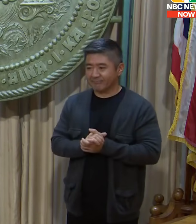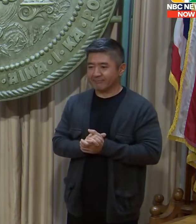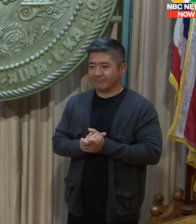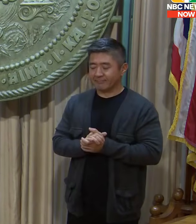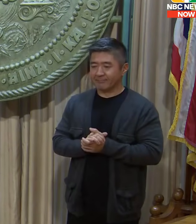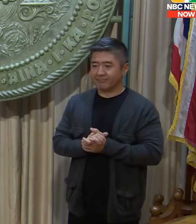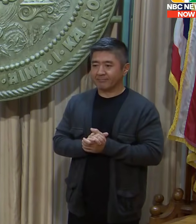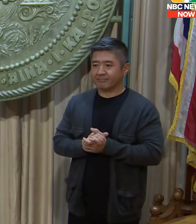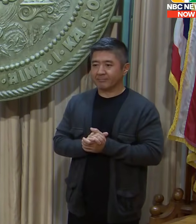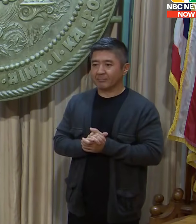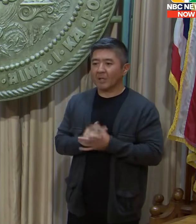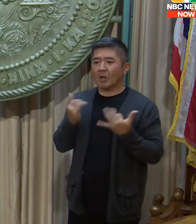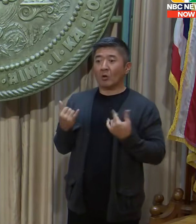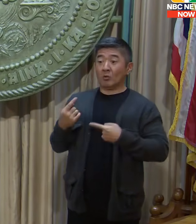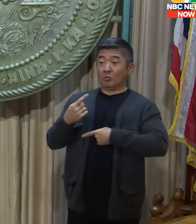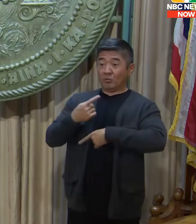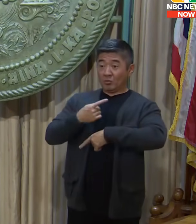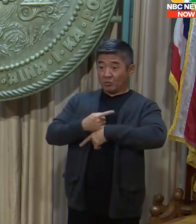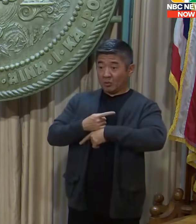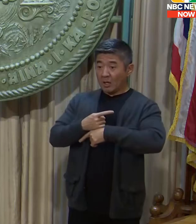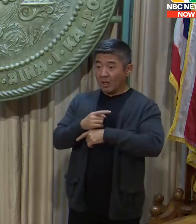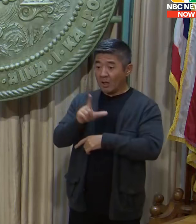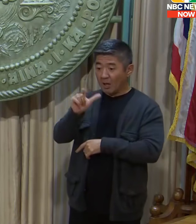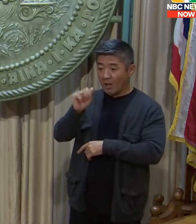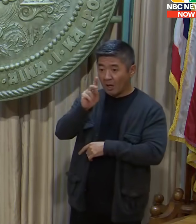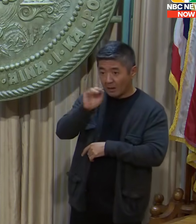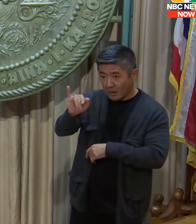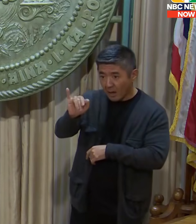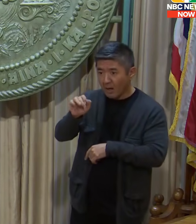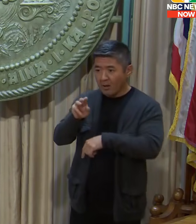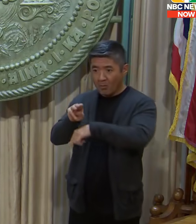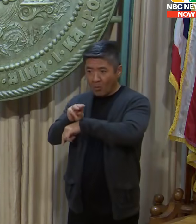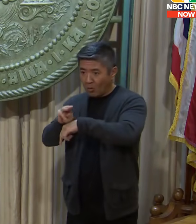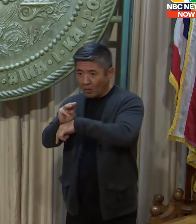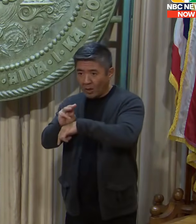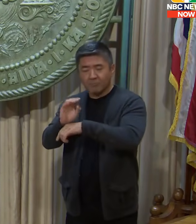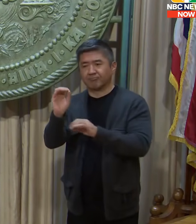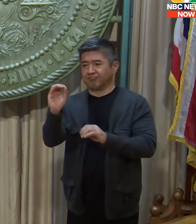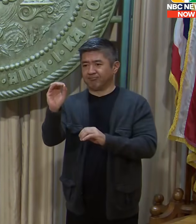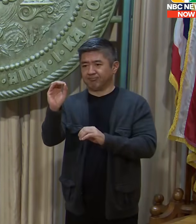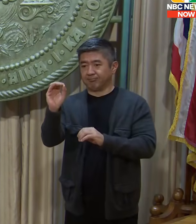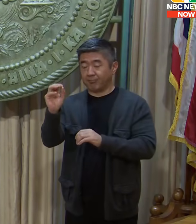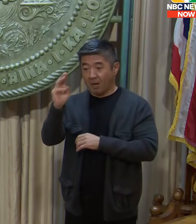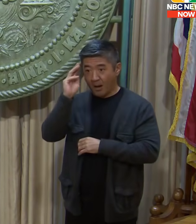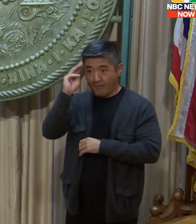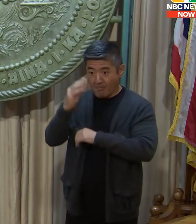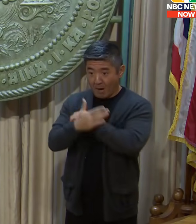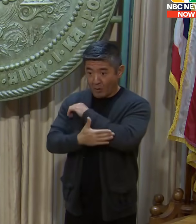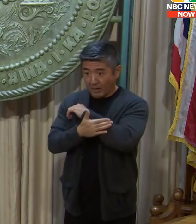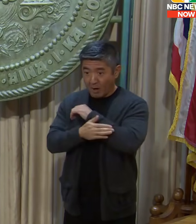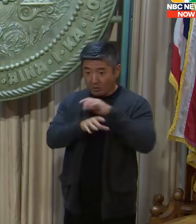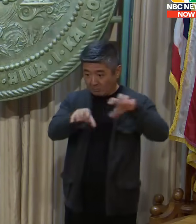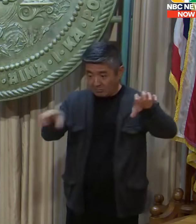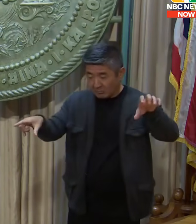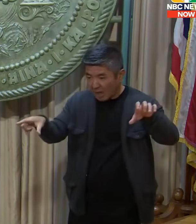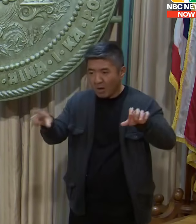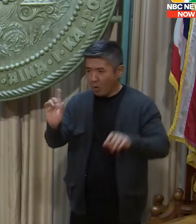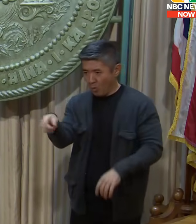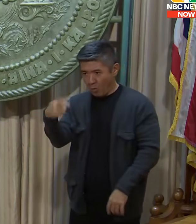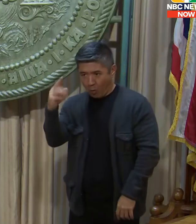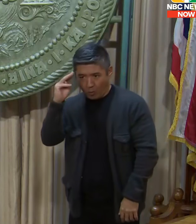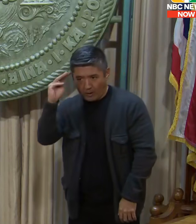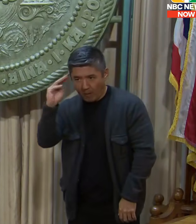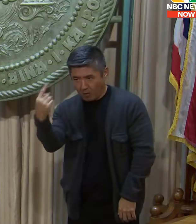Incidentally, there are no cases to date on Lanai or Molokai. When I speak about Maui County, I'm speaking about the island of Maui. So